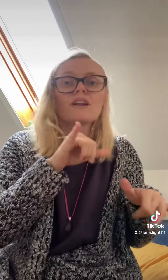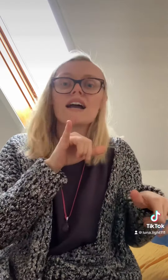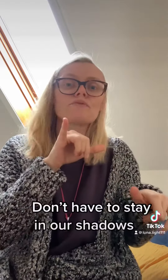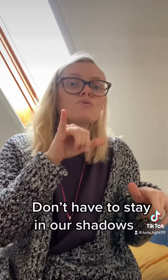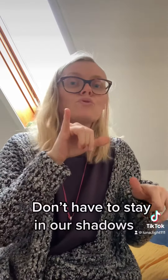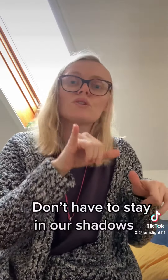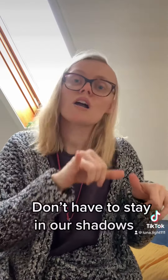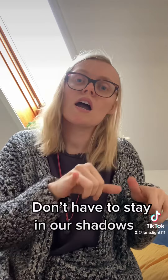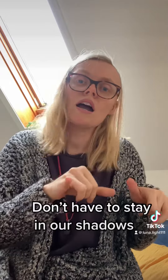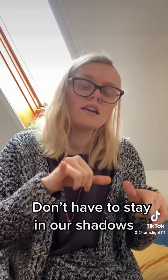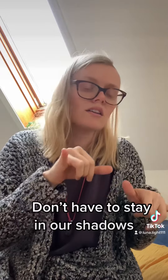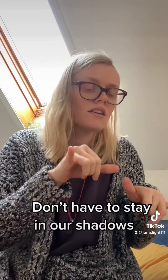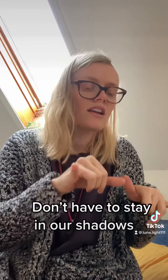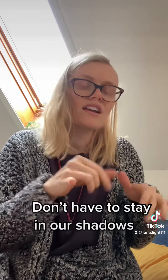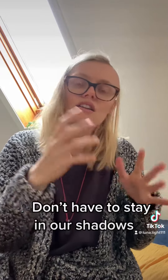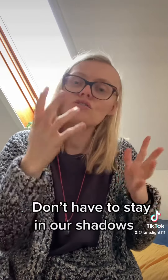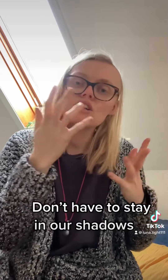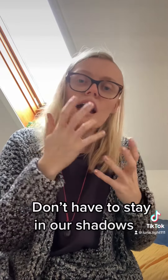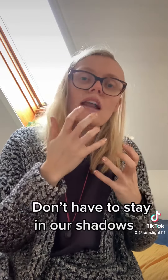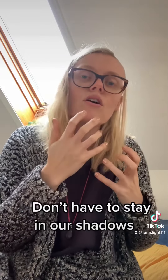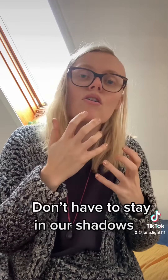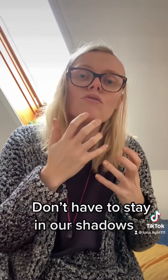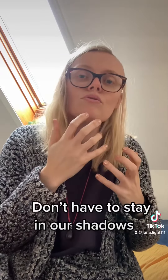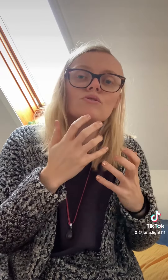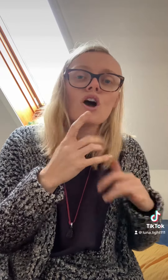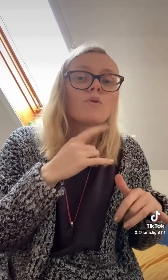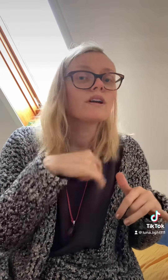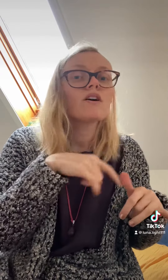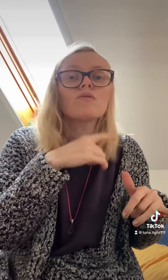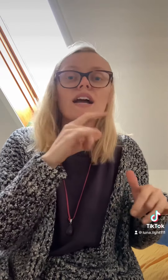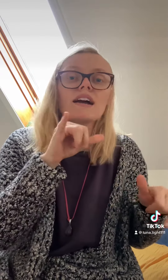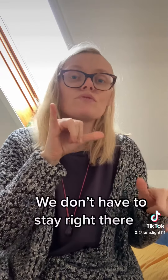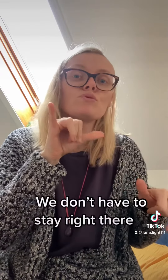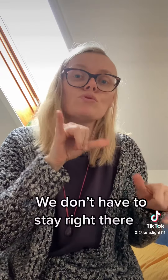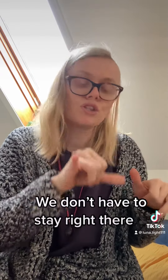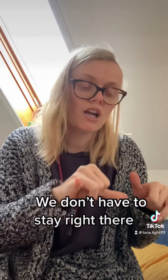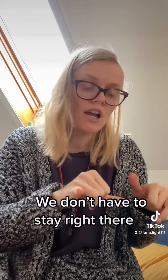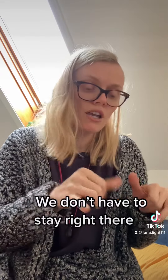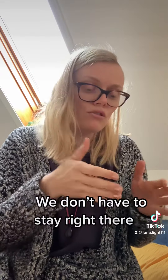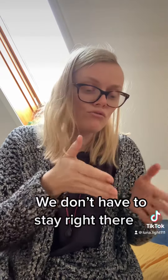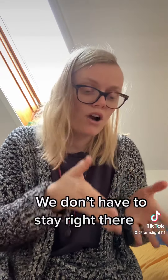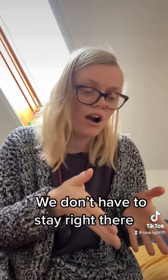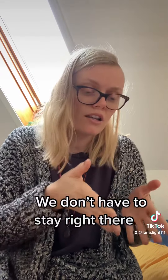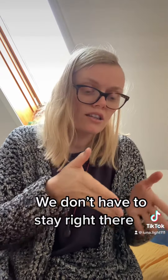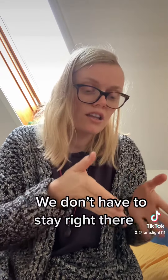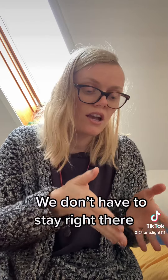have to stay in our shadows, we don't have to stay right